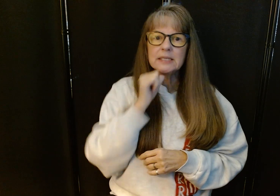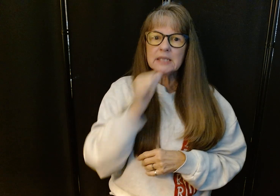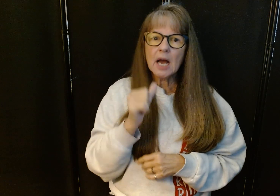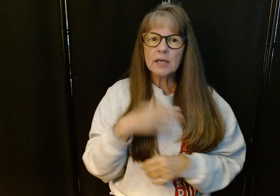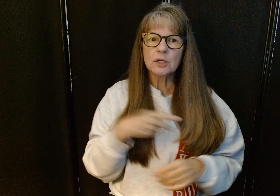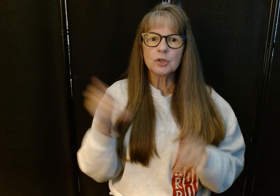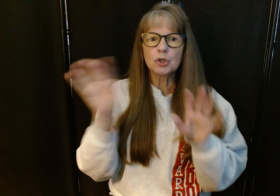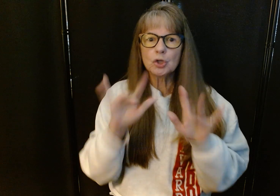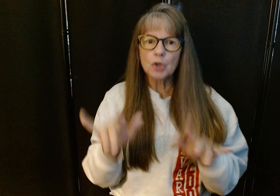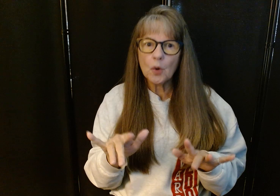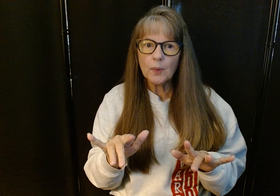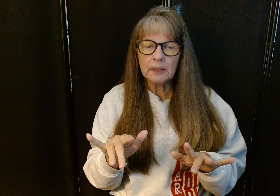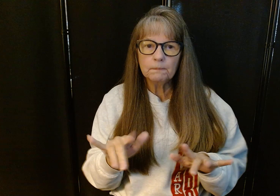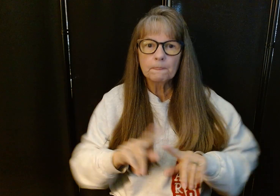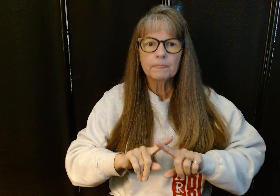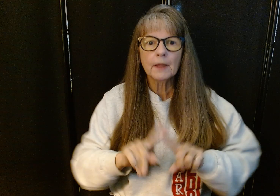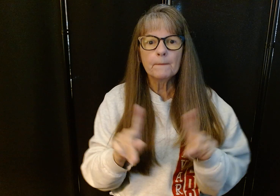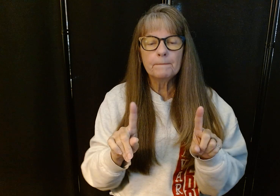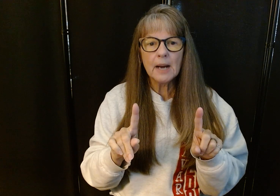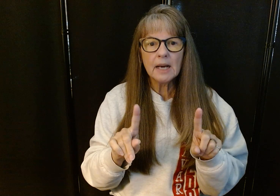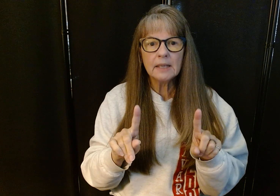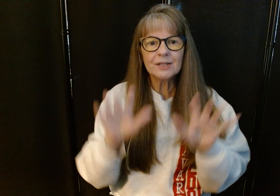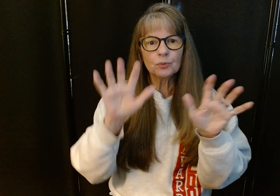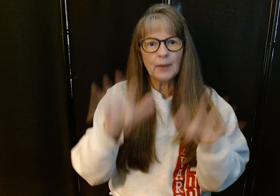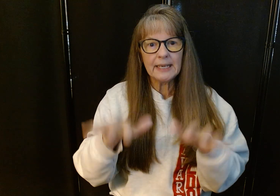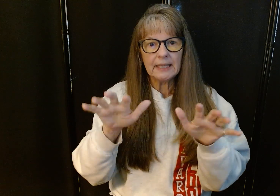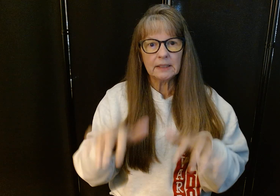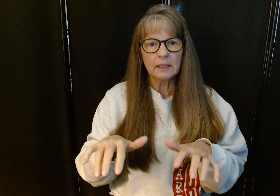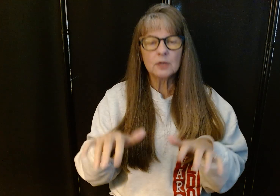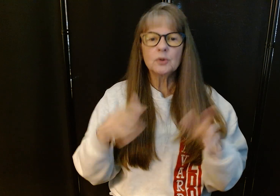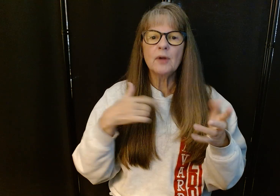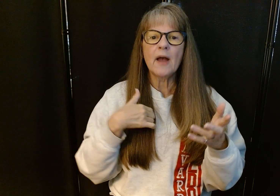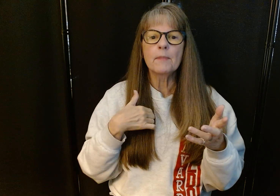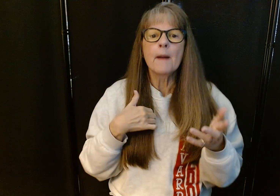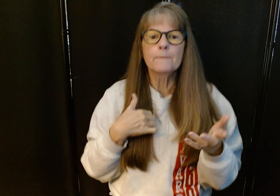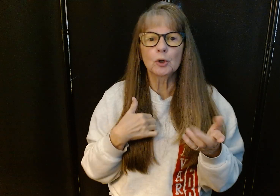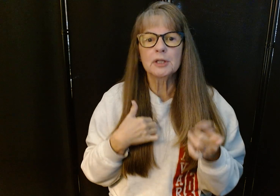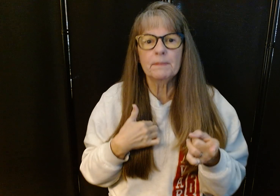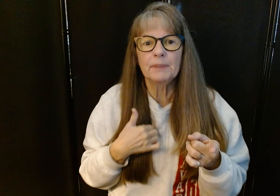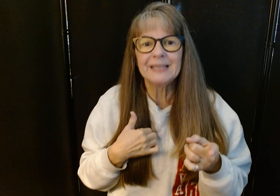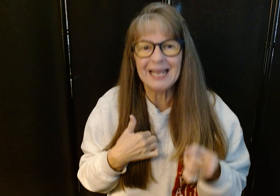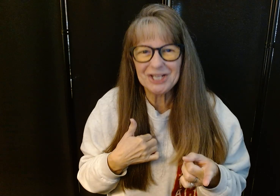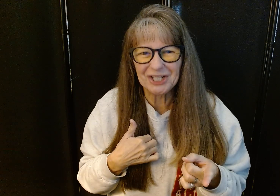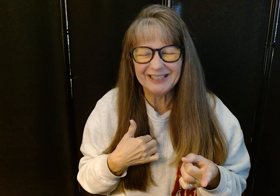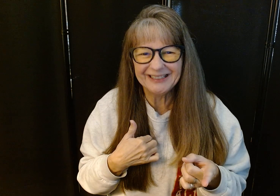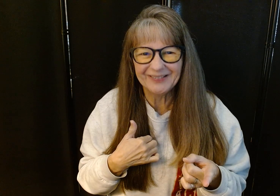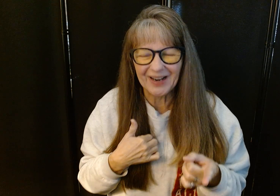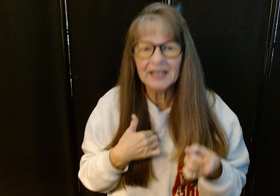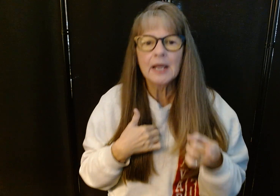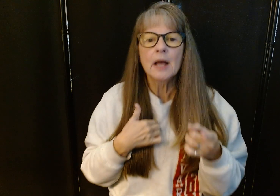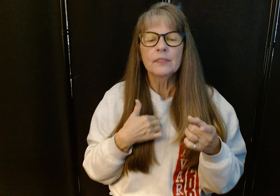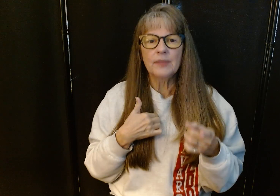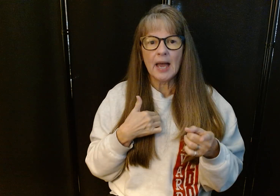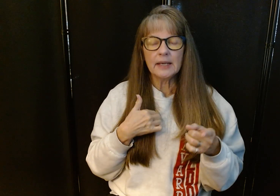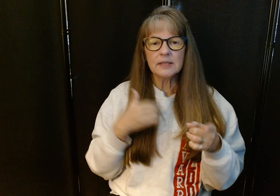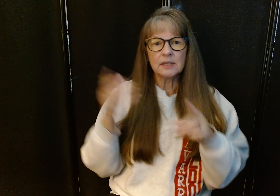not snowing, but it's raining. Because when you have precipitation, right, that is either going to